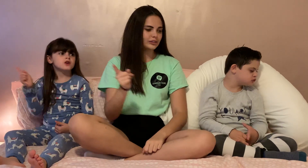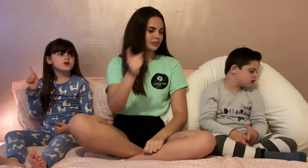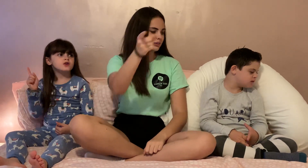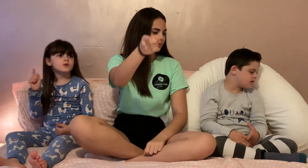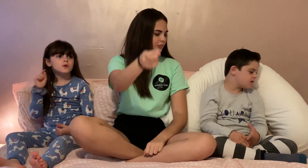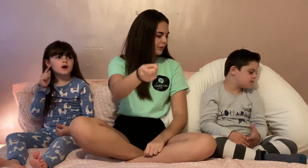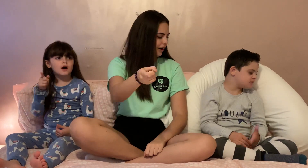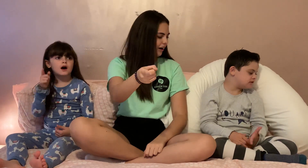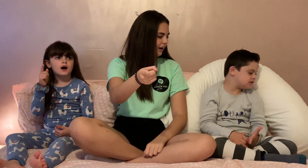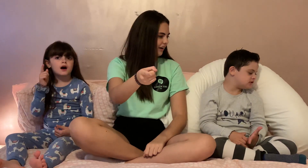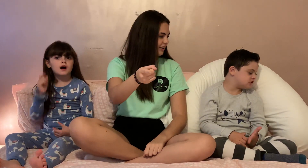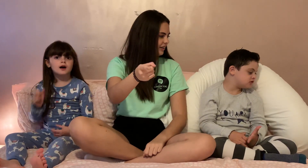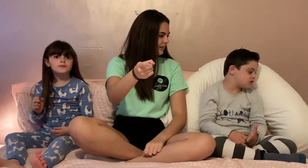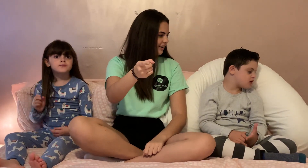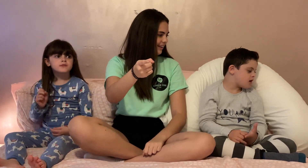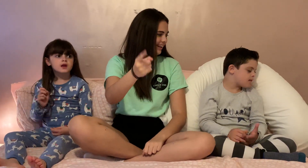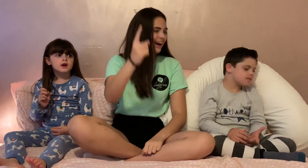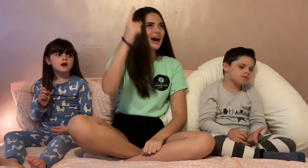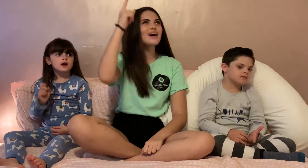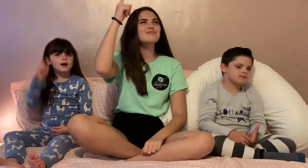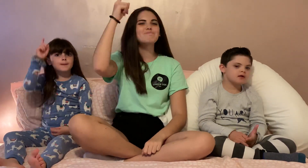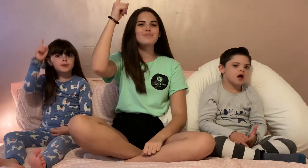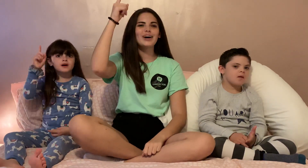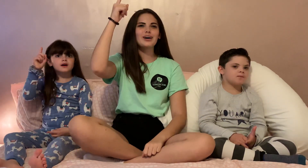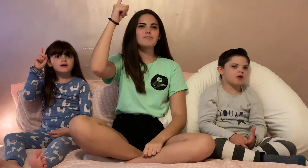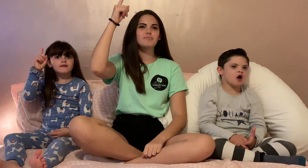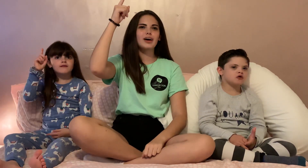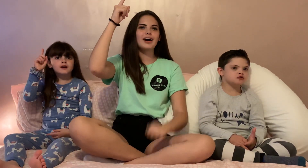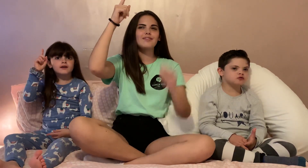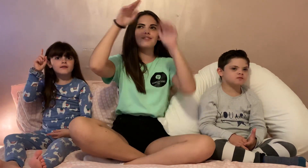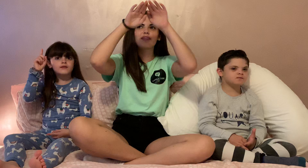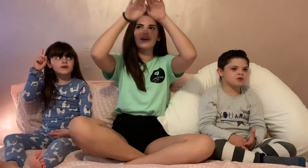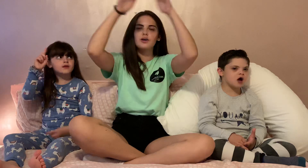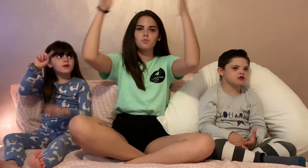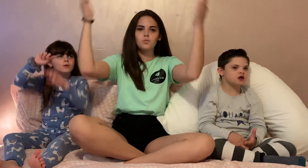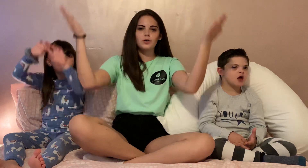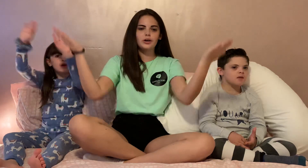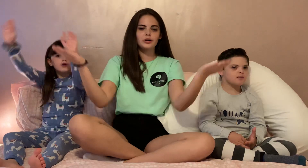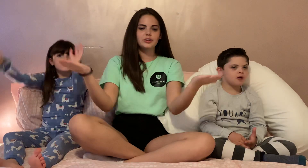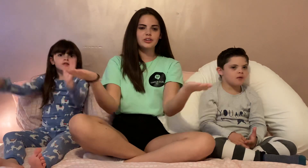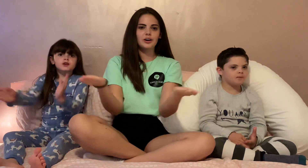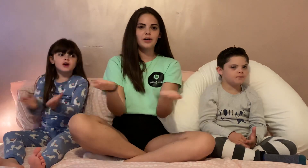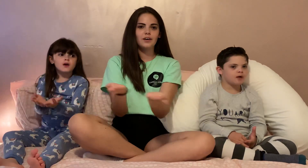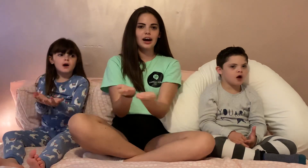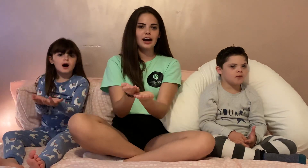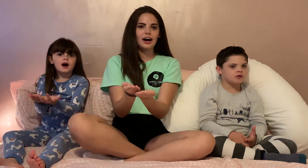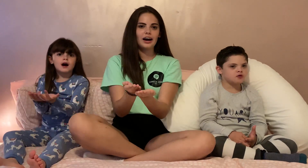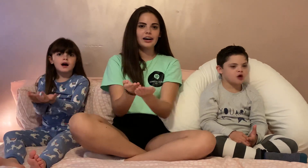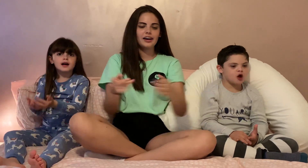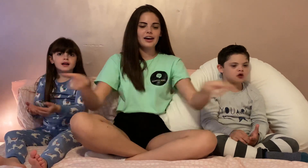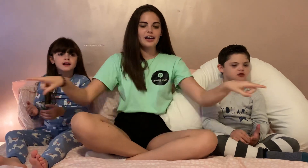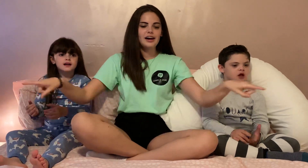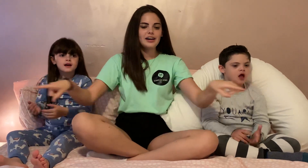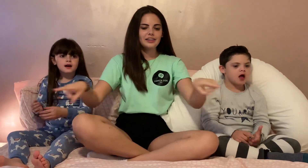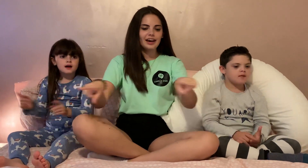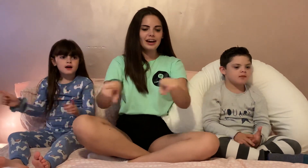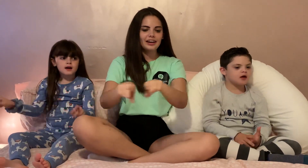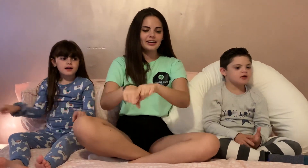you are. Up above the world so high, like